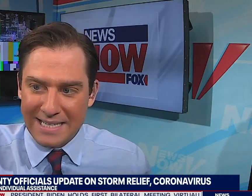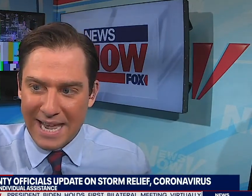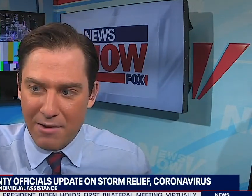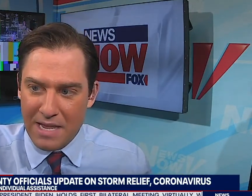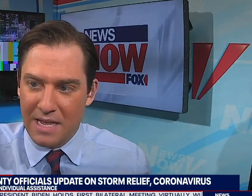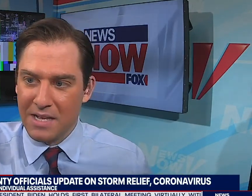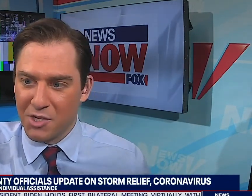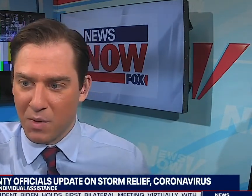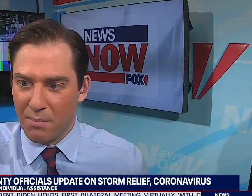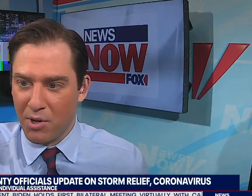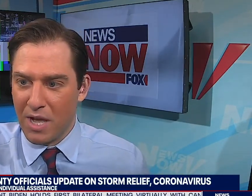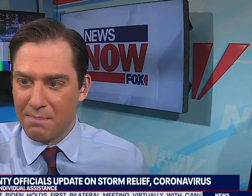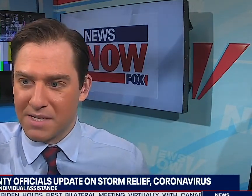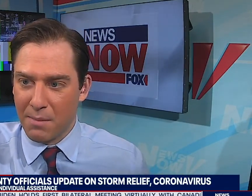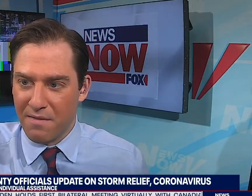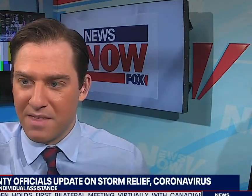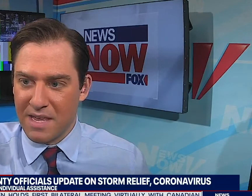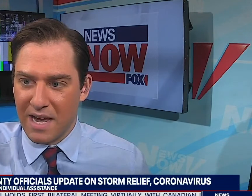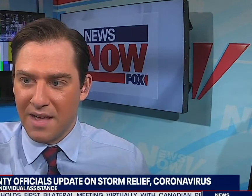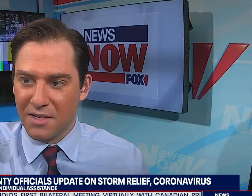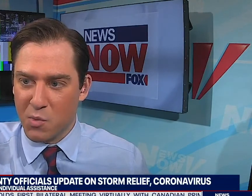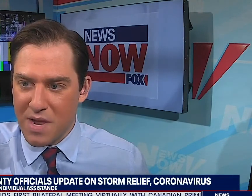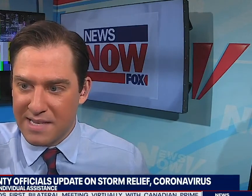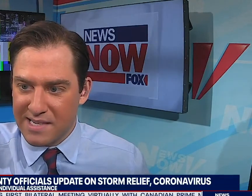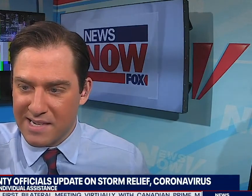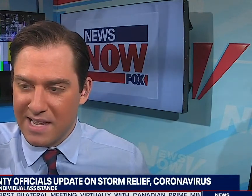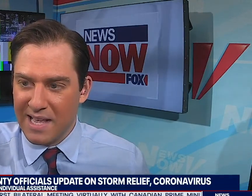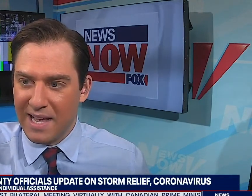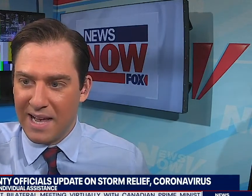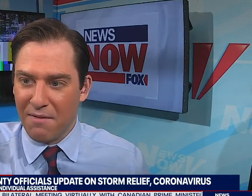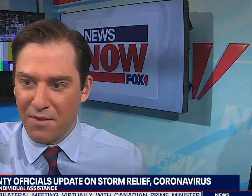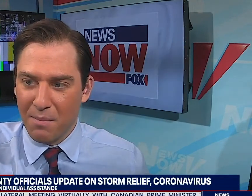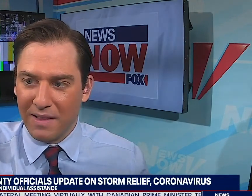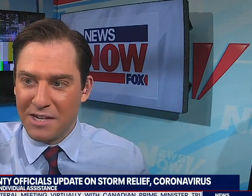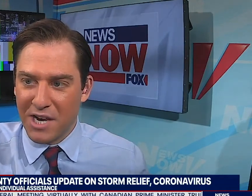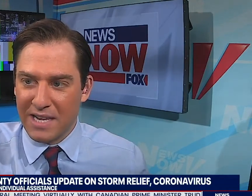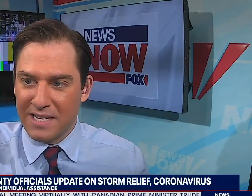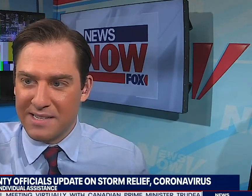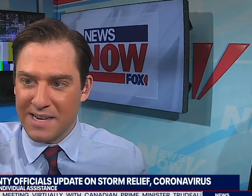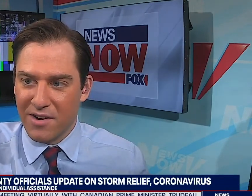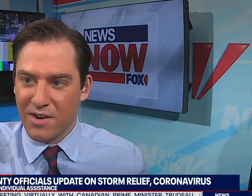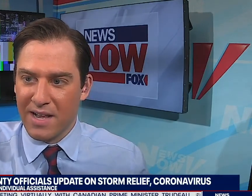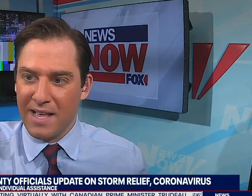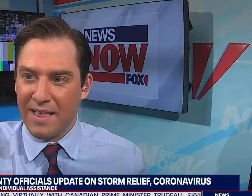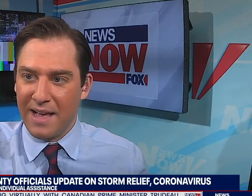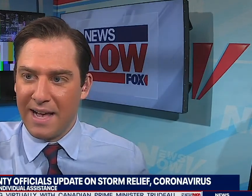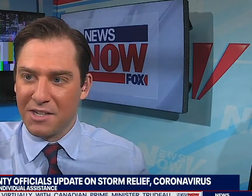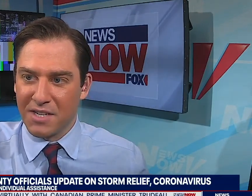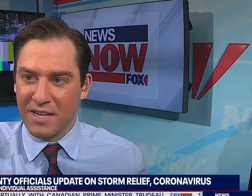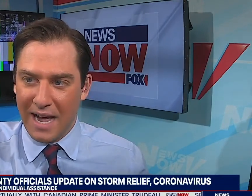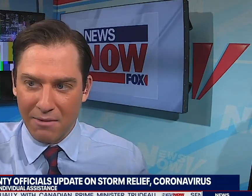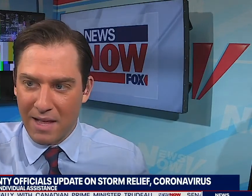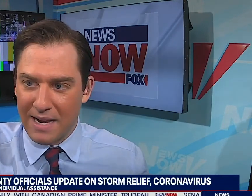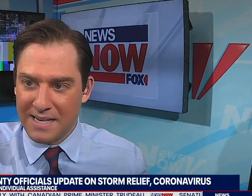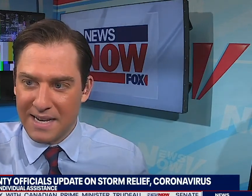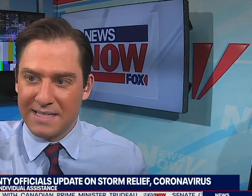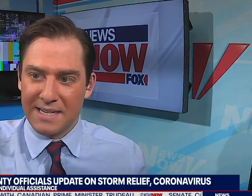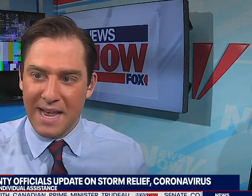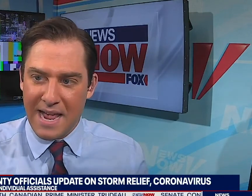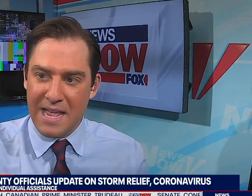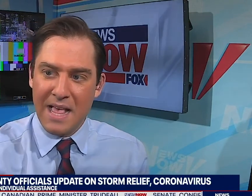into Dallas County. Just want to pull up some of the uh the tweets uh from Klay Jenkins here uh just to